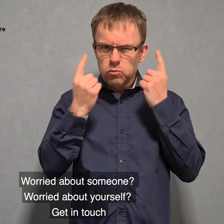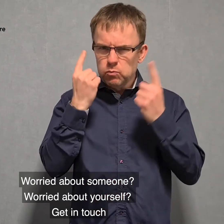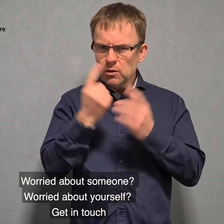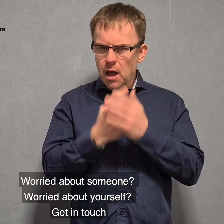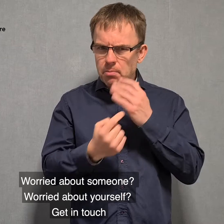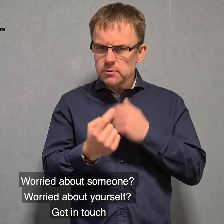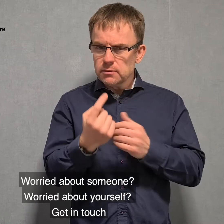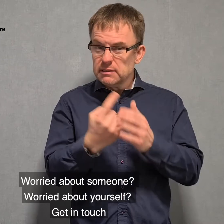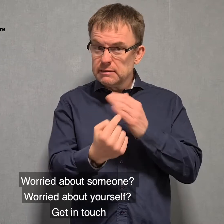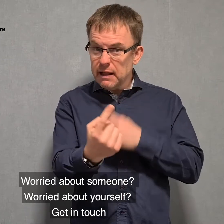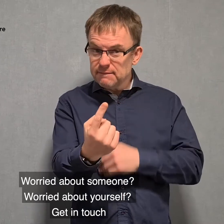Worried about yourself?